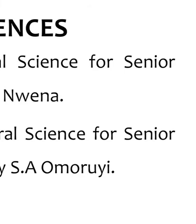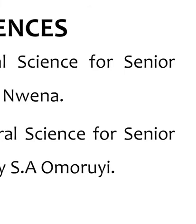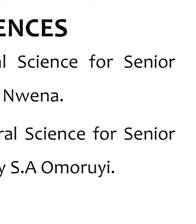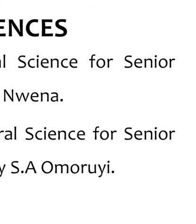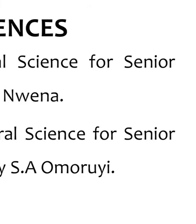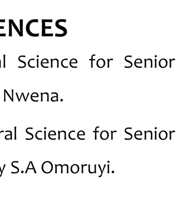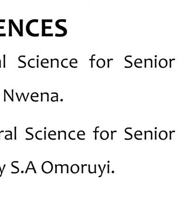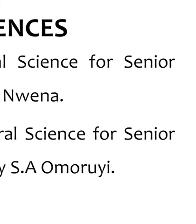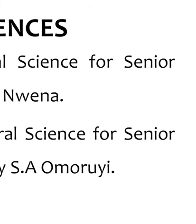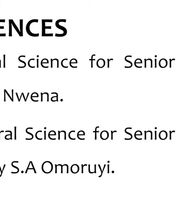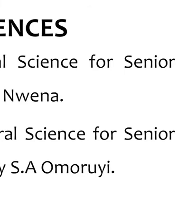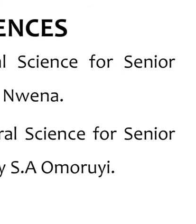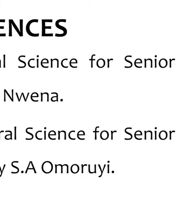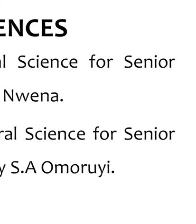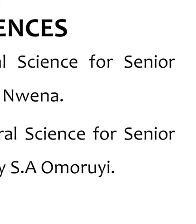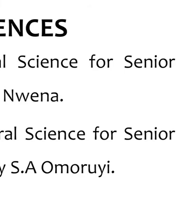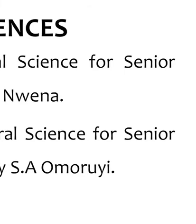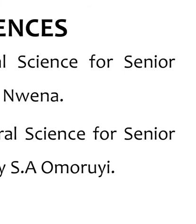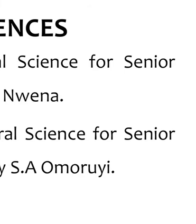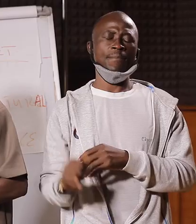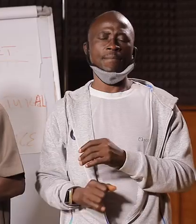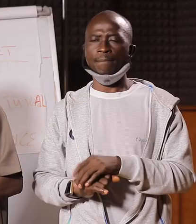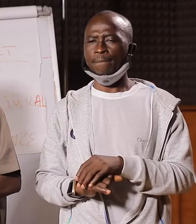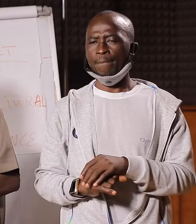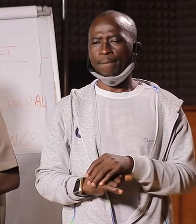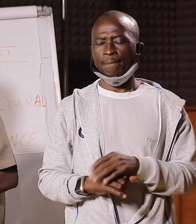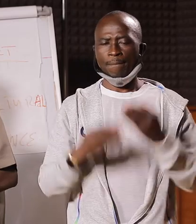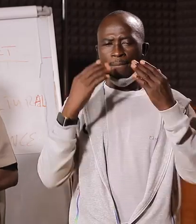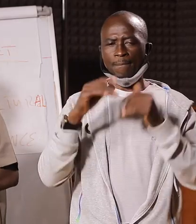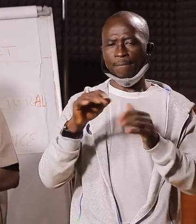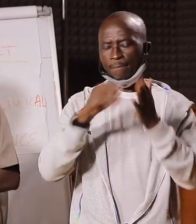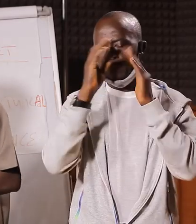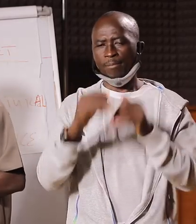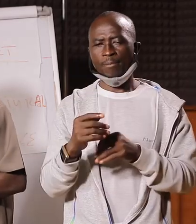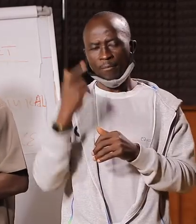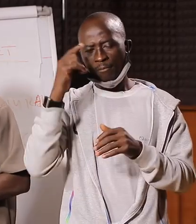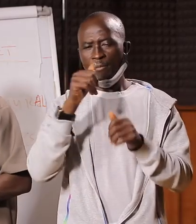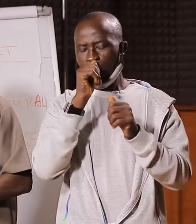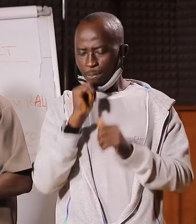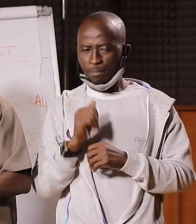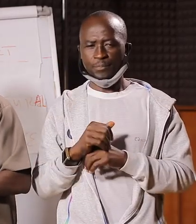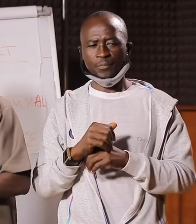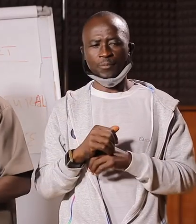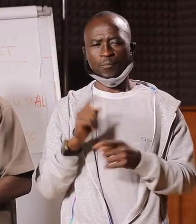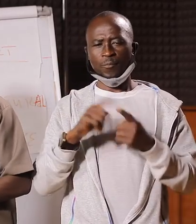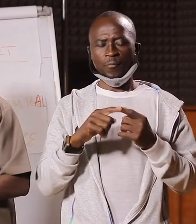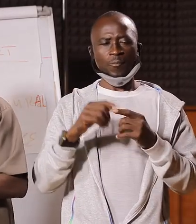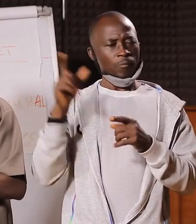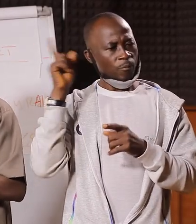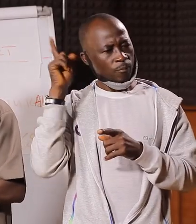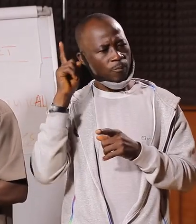Schools by S.A. Omoroyi. Thank you, my dear student, for your patience to